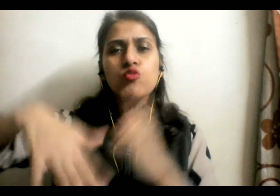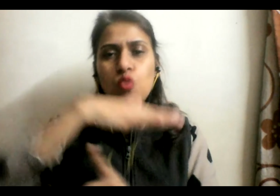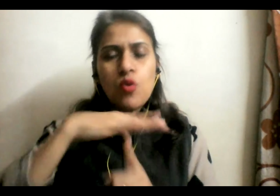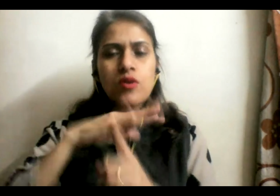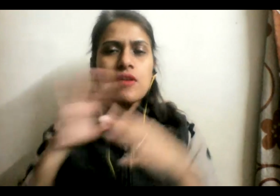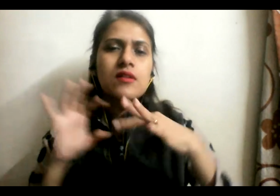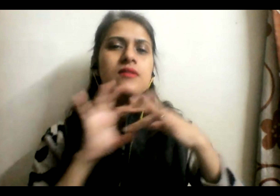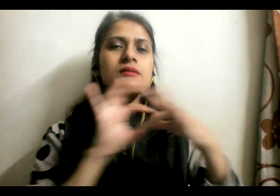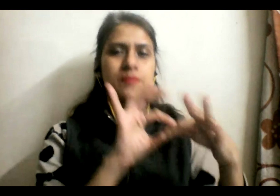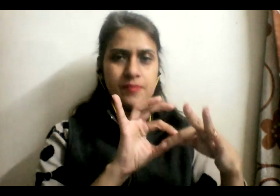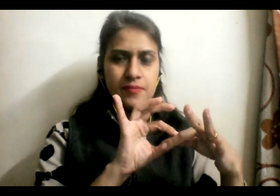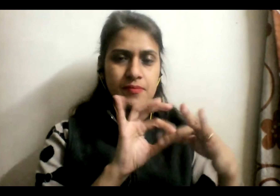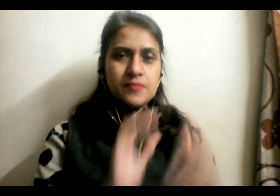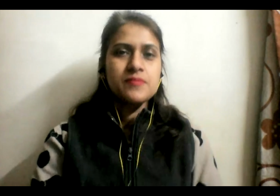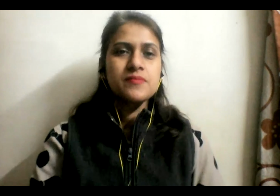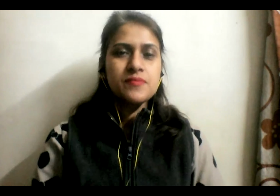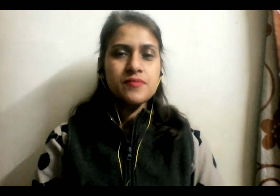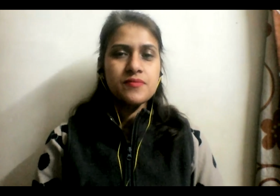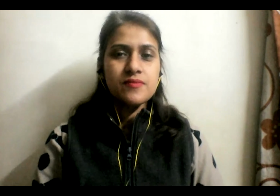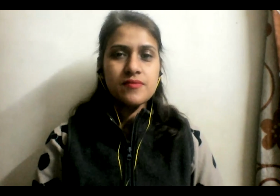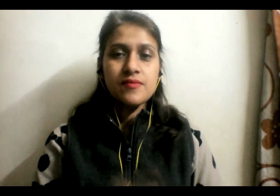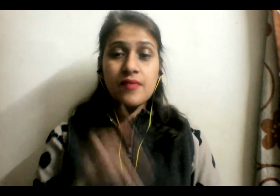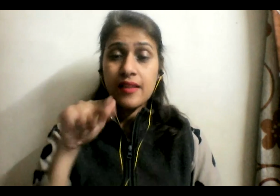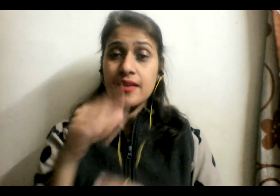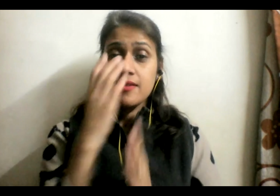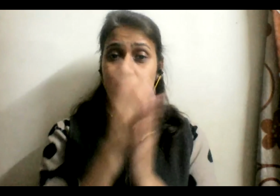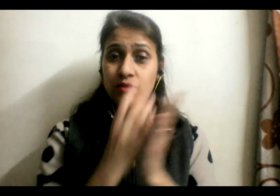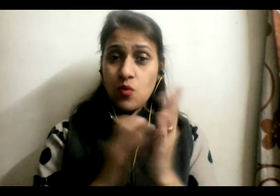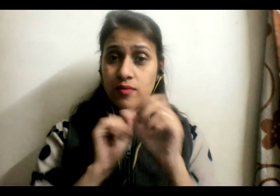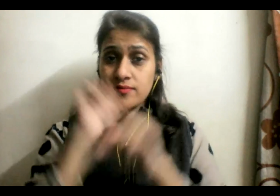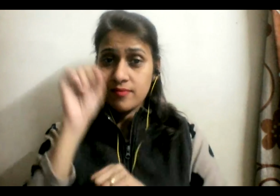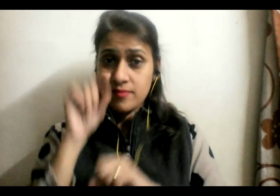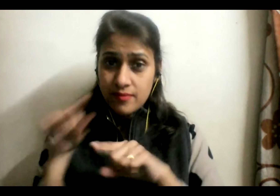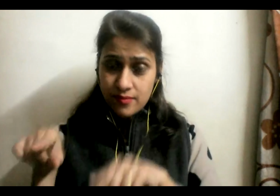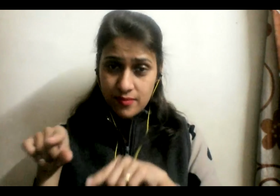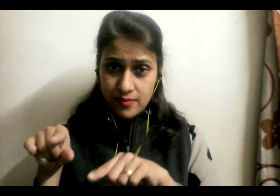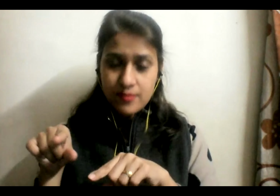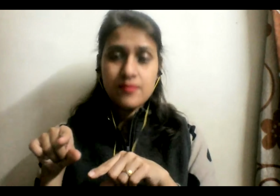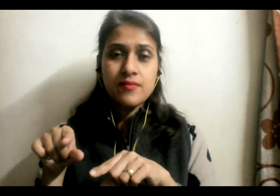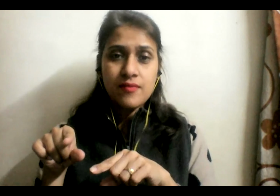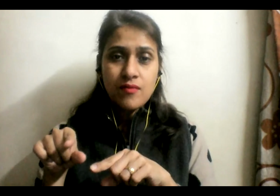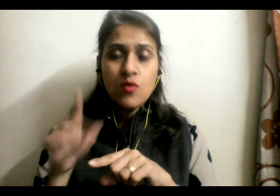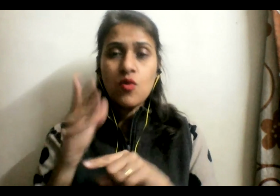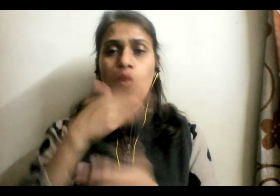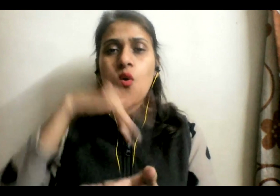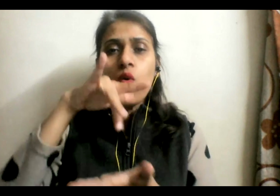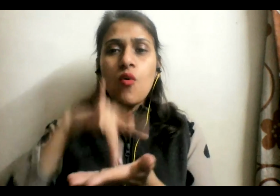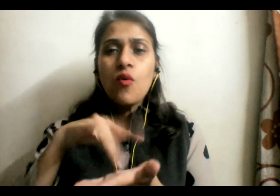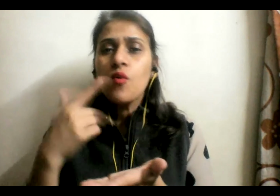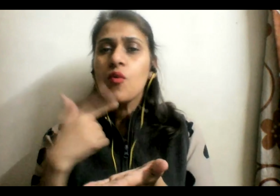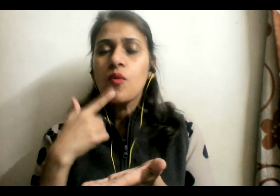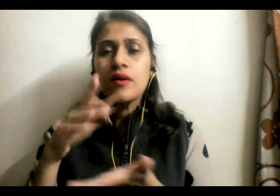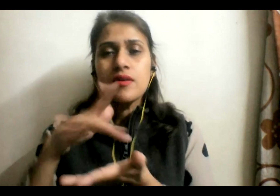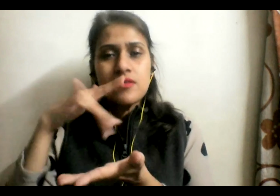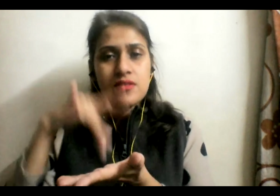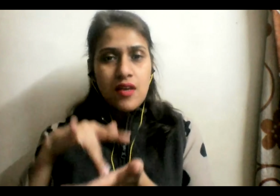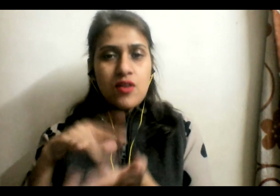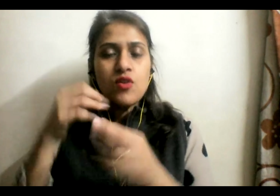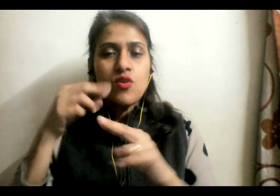Perspective. This certificate course is organized by the Center of Disability Research and